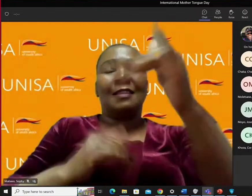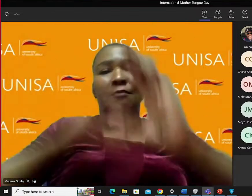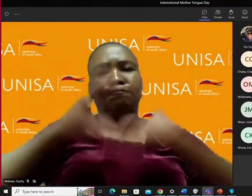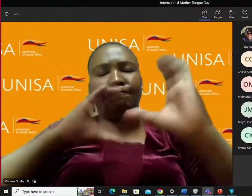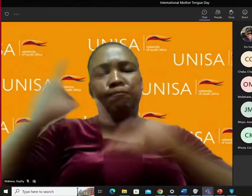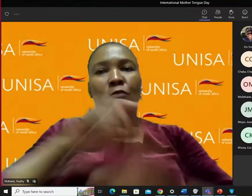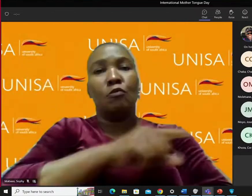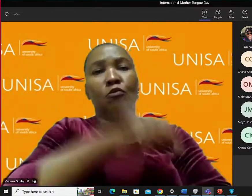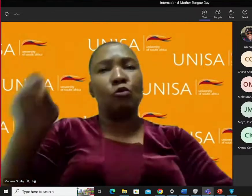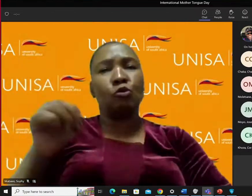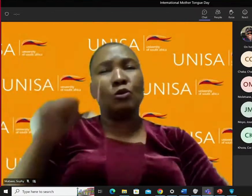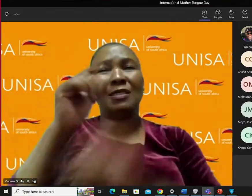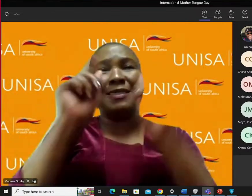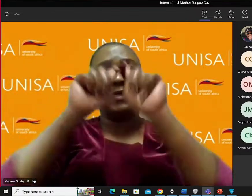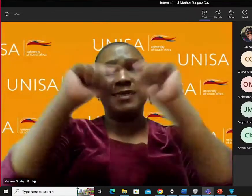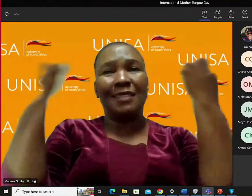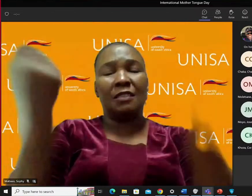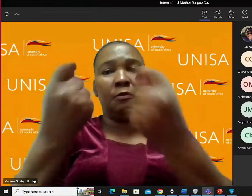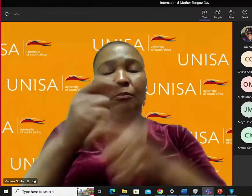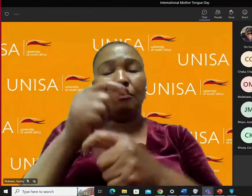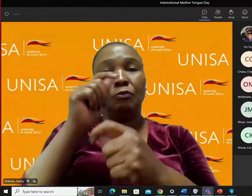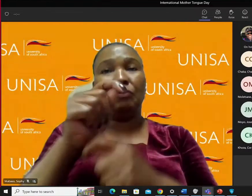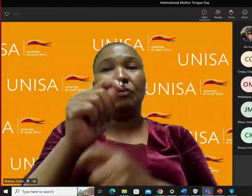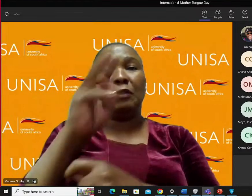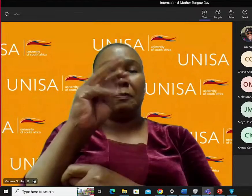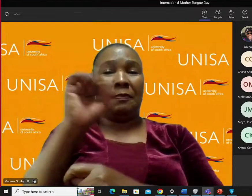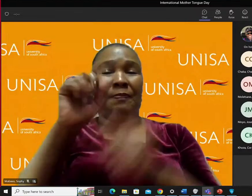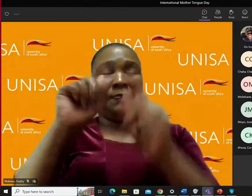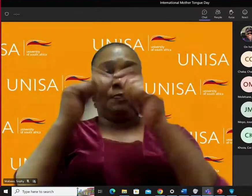on Teams, you can download